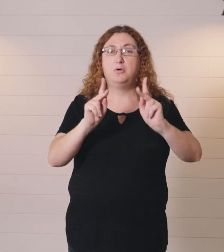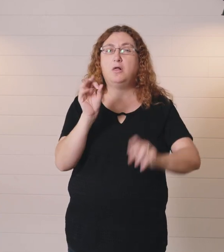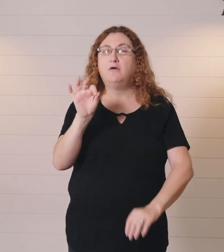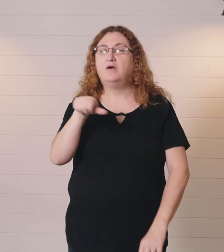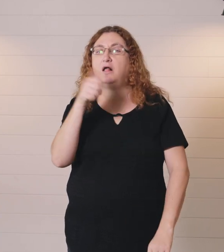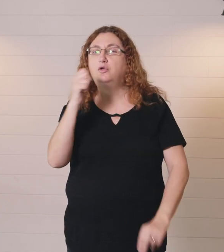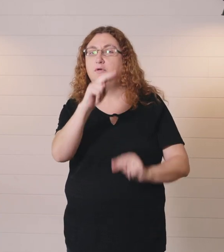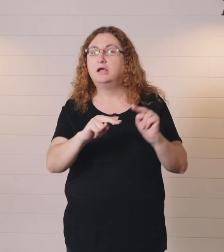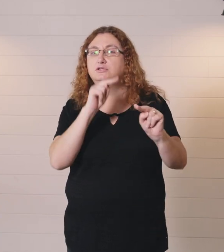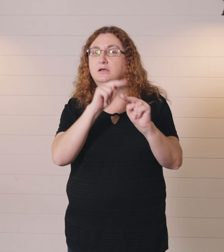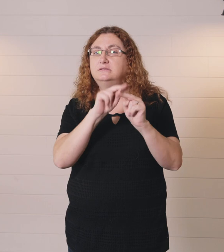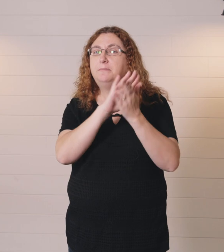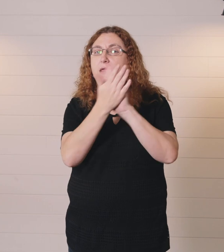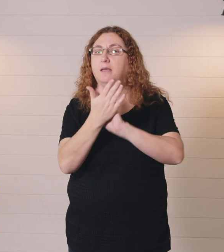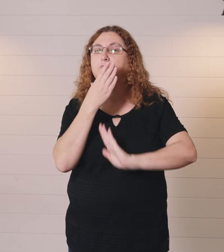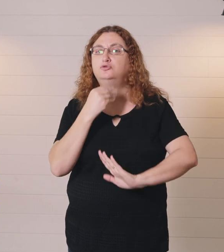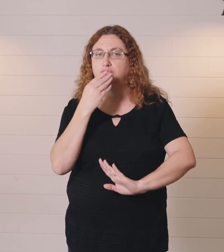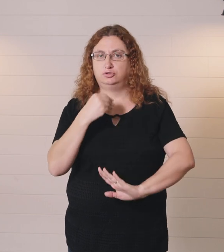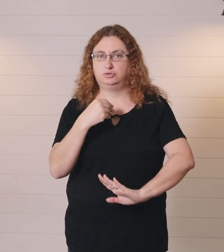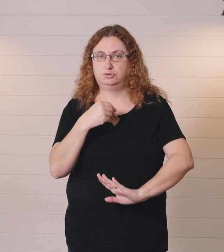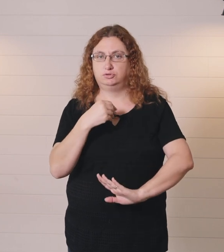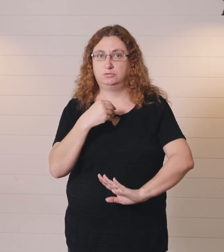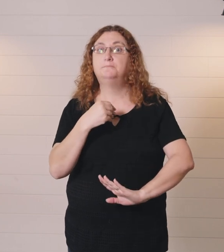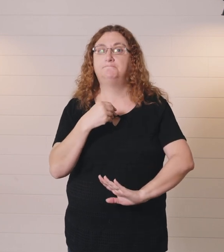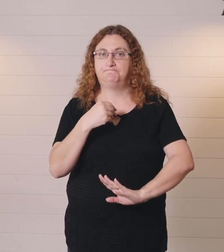people of other nationalities became Jews.